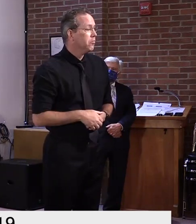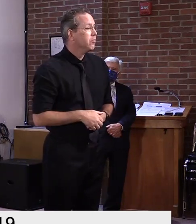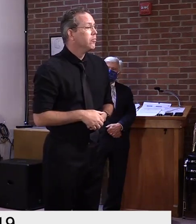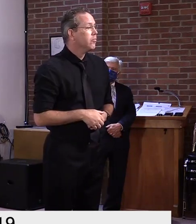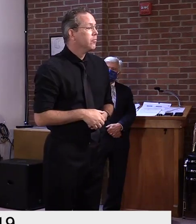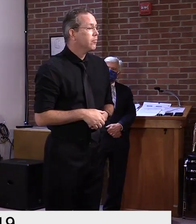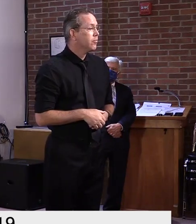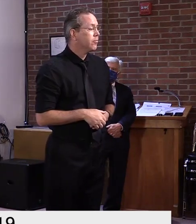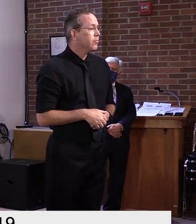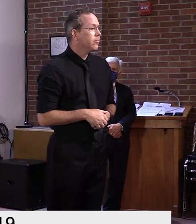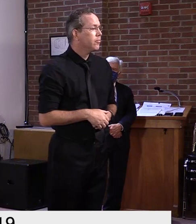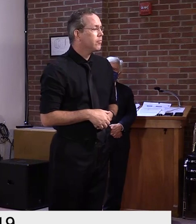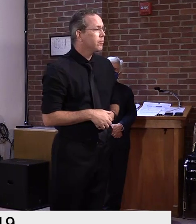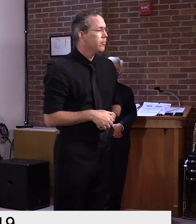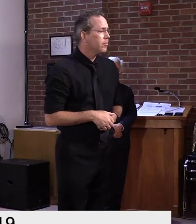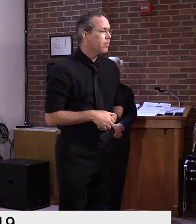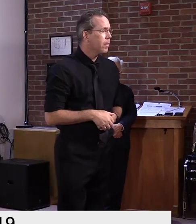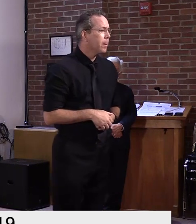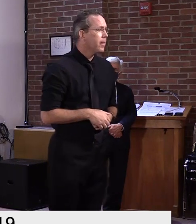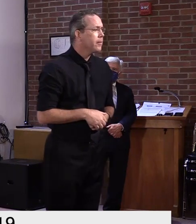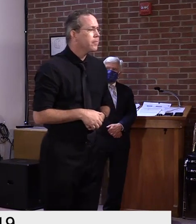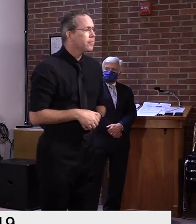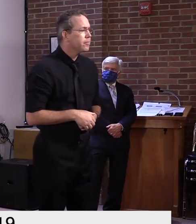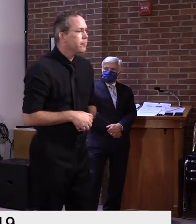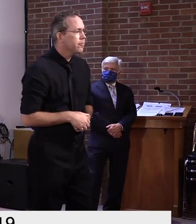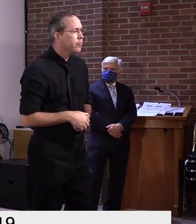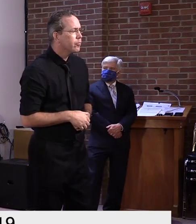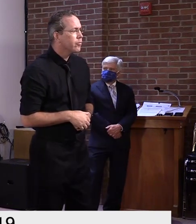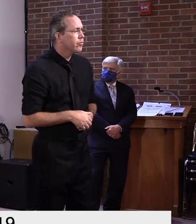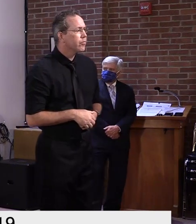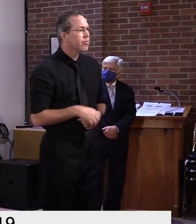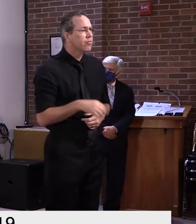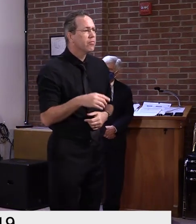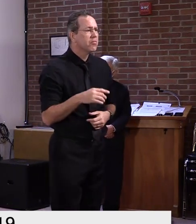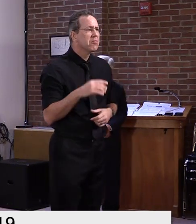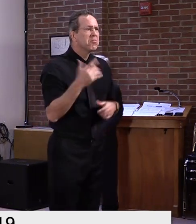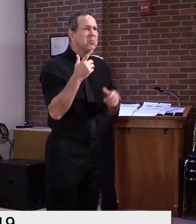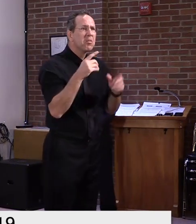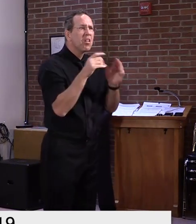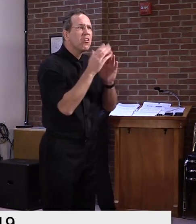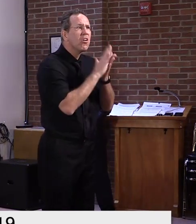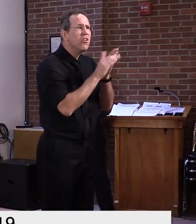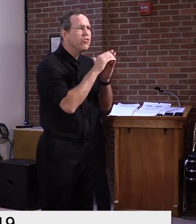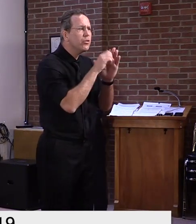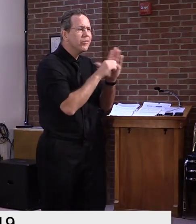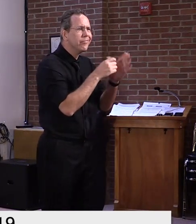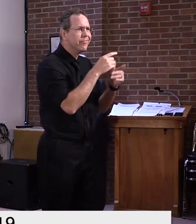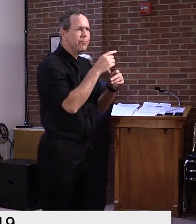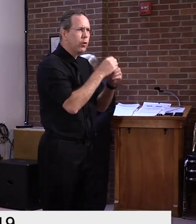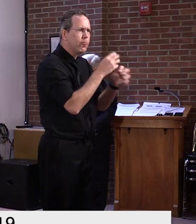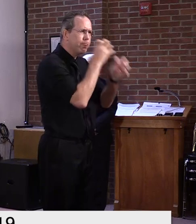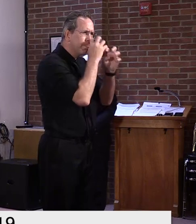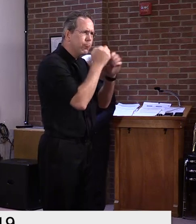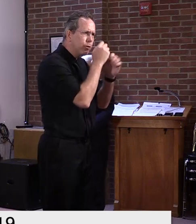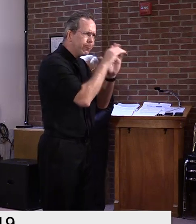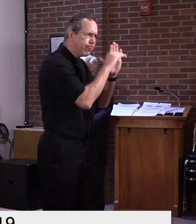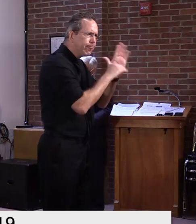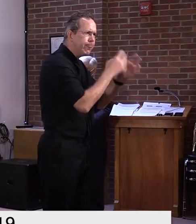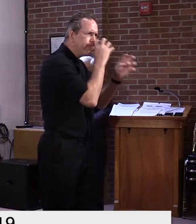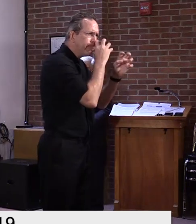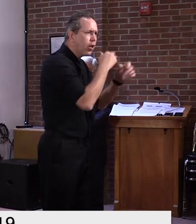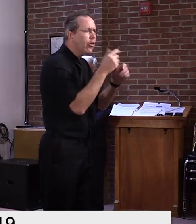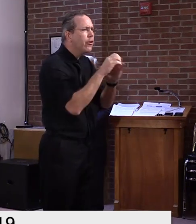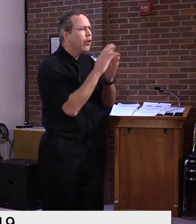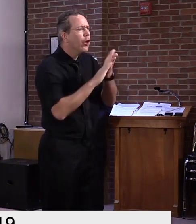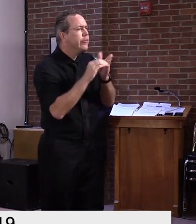are their policy are much more rigid than even our own. So they've been doing a great job, but I haven't